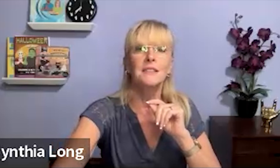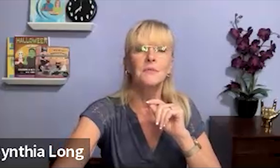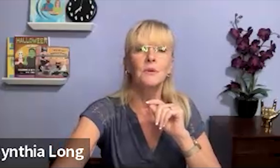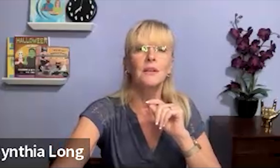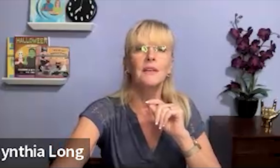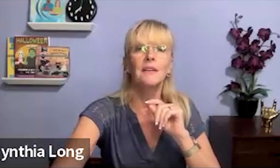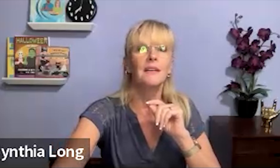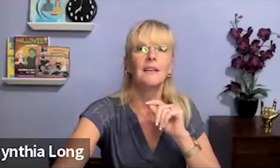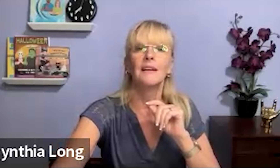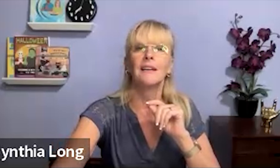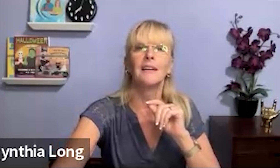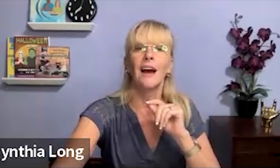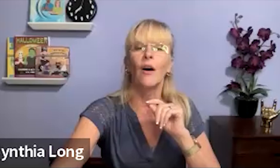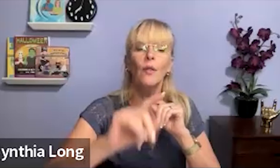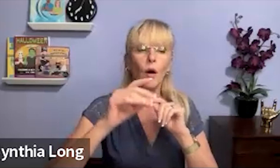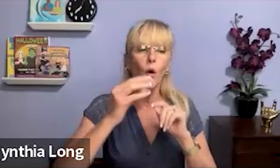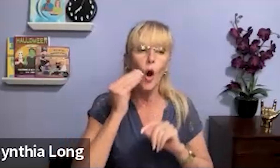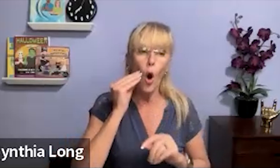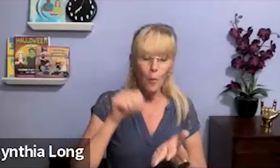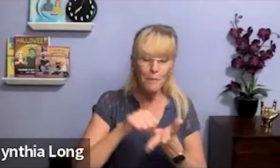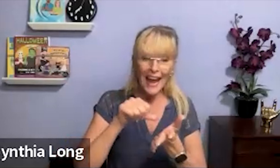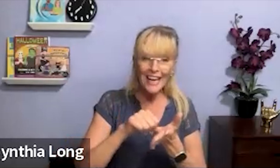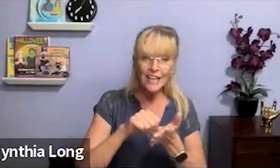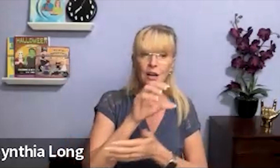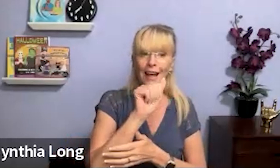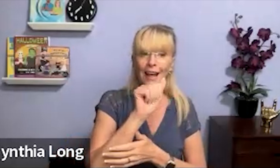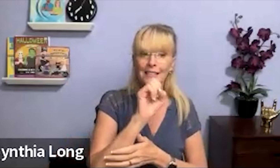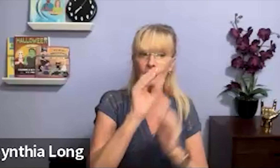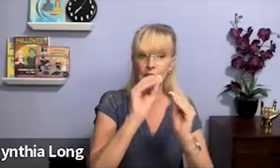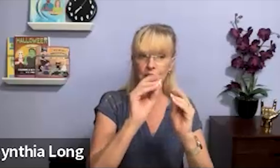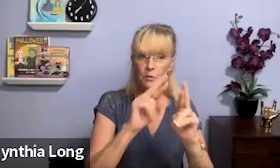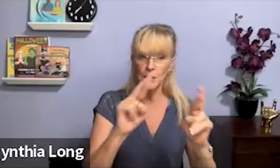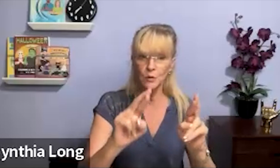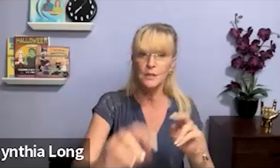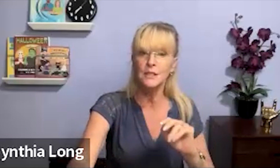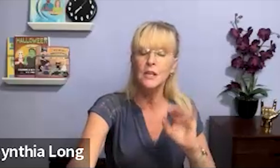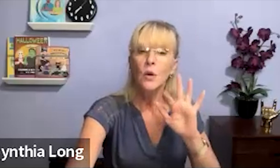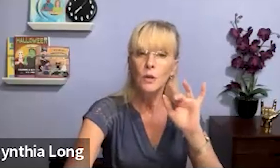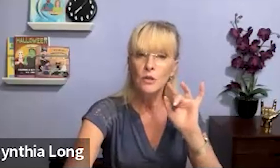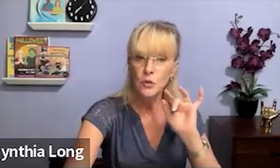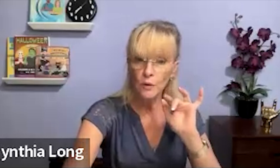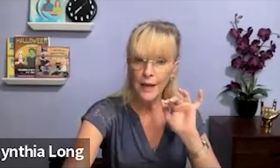this will, yeah, on the home page of ASL Teaching Resources, when you scroll